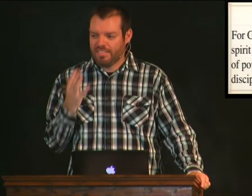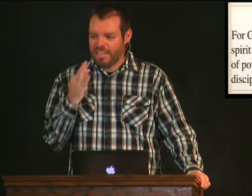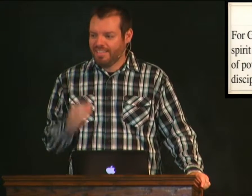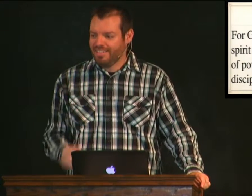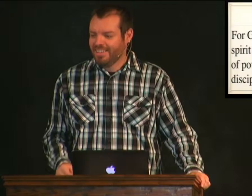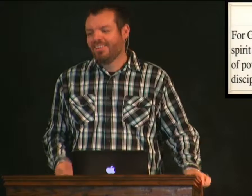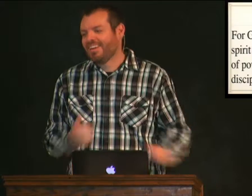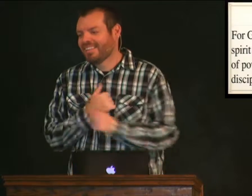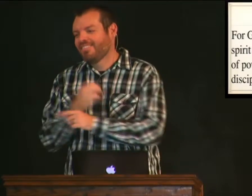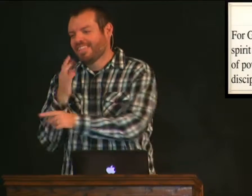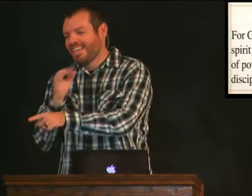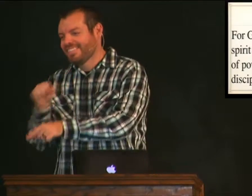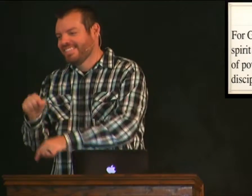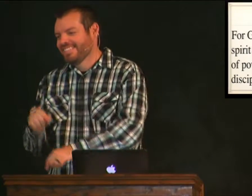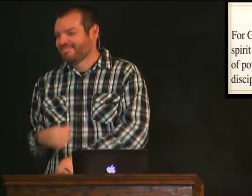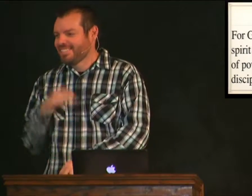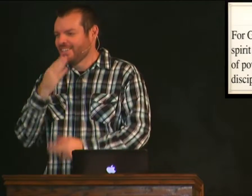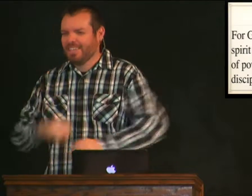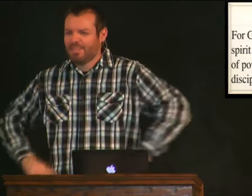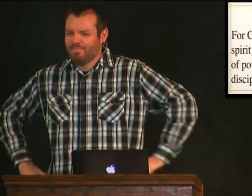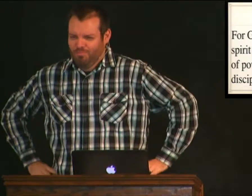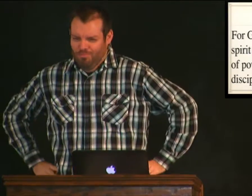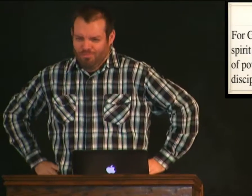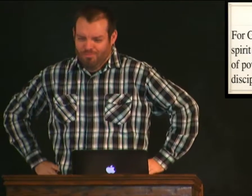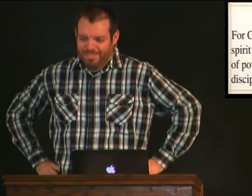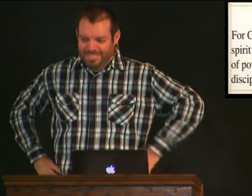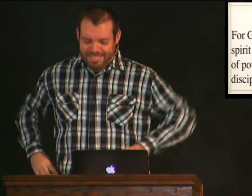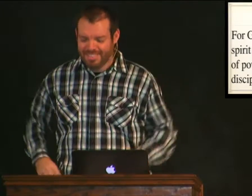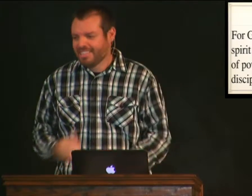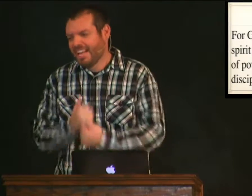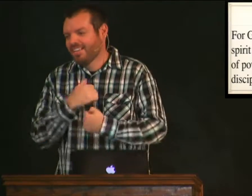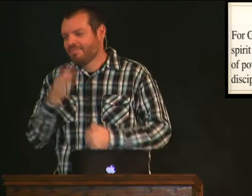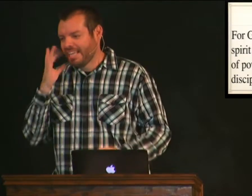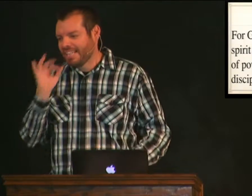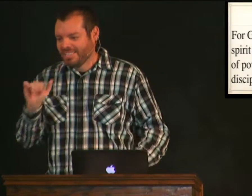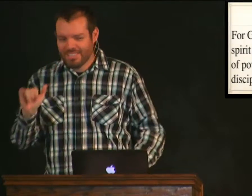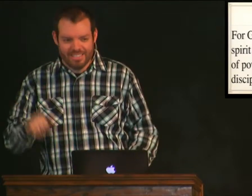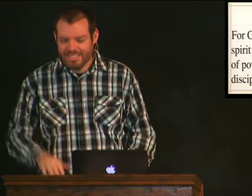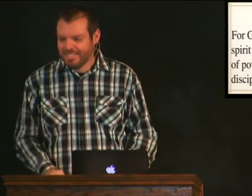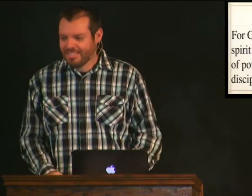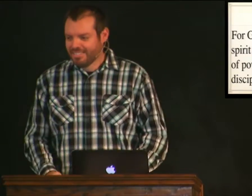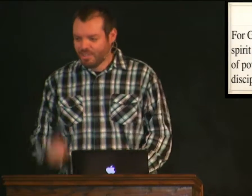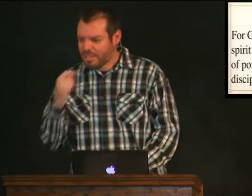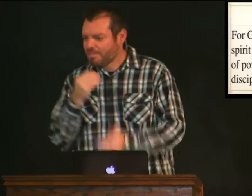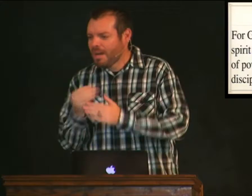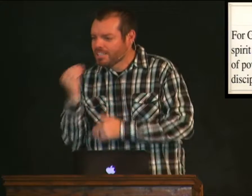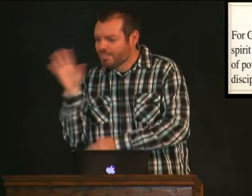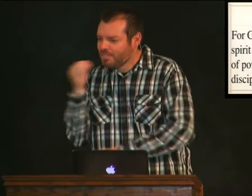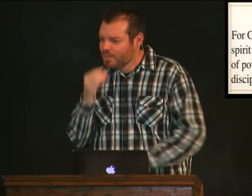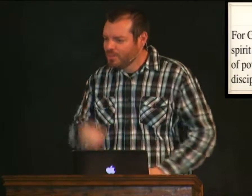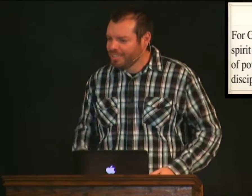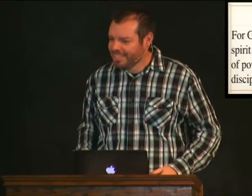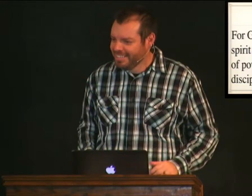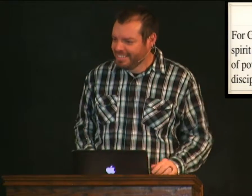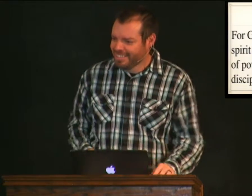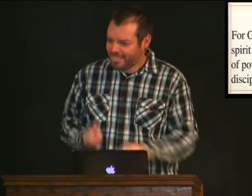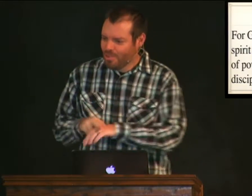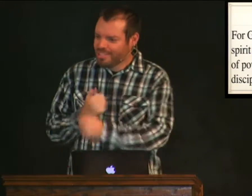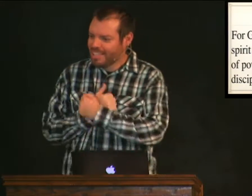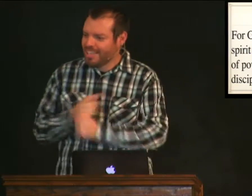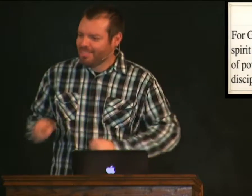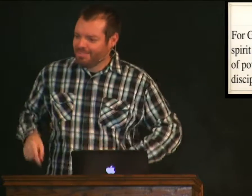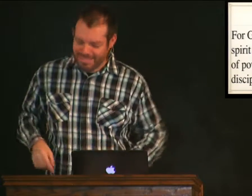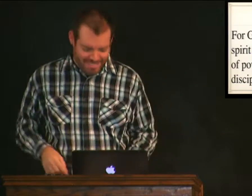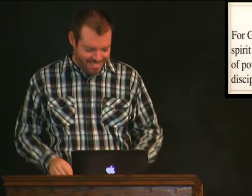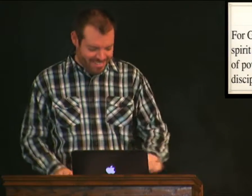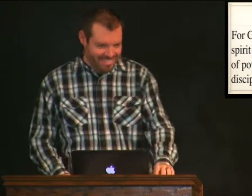Oh, five cats. Oh, I love our cats, yes. My daughter's like, yeah, I love my cats too. Who do you think buys their food? Of